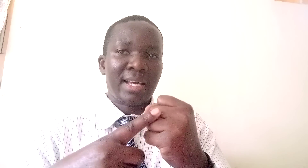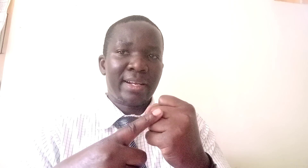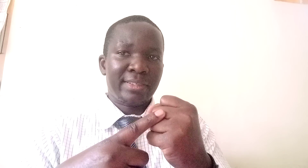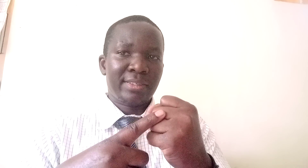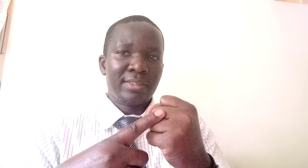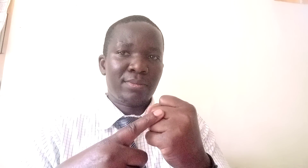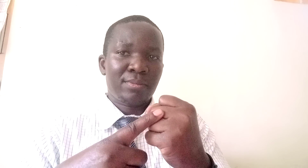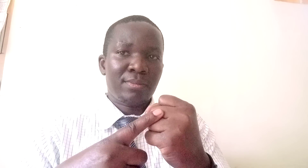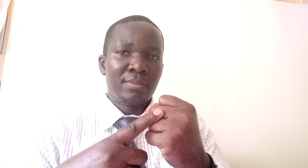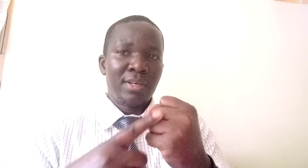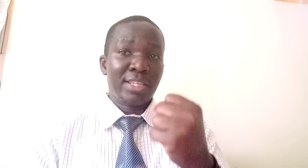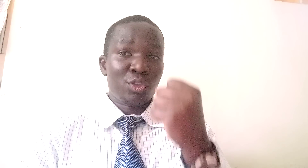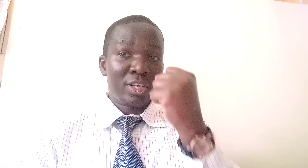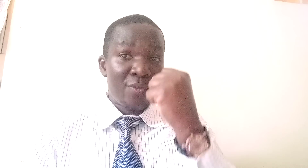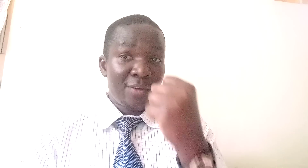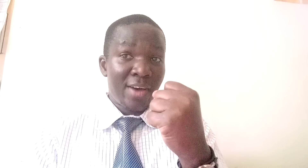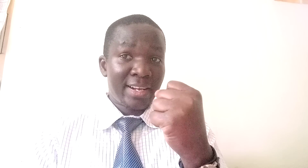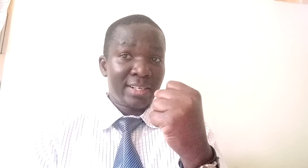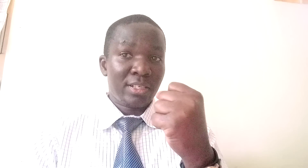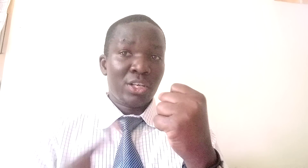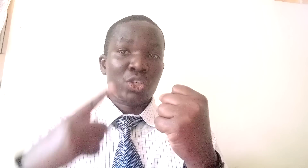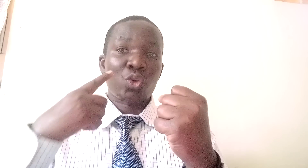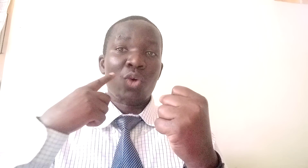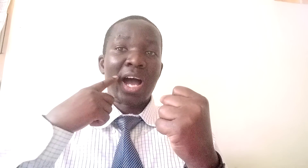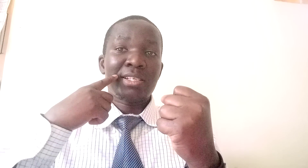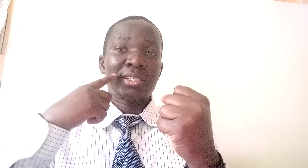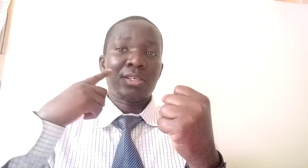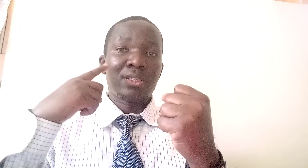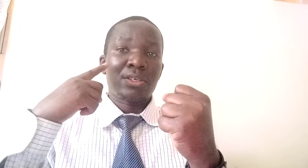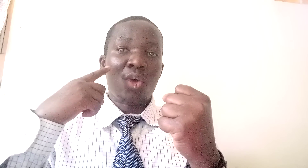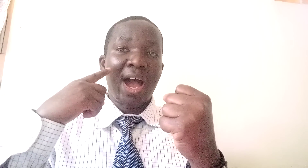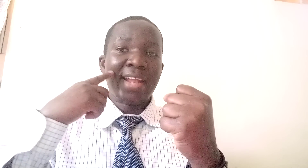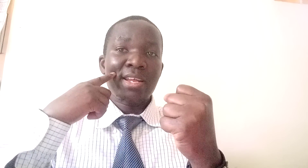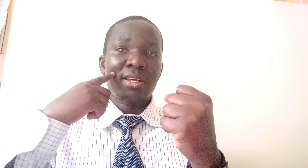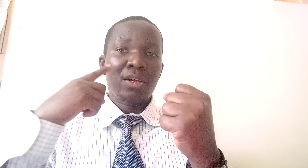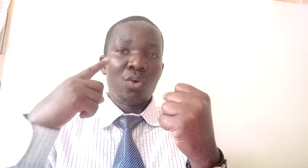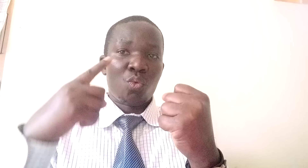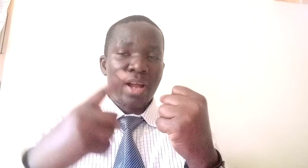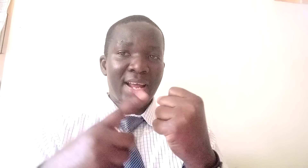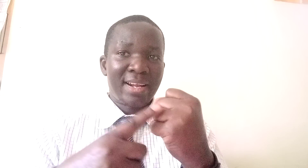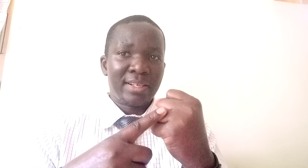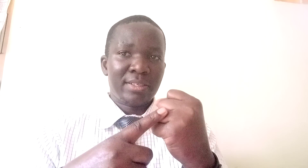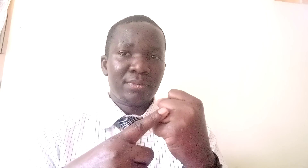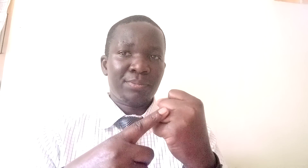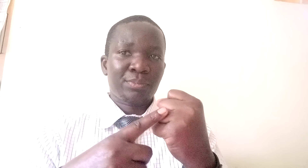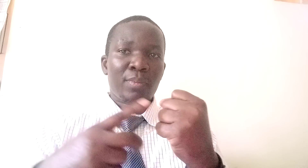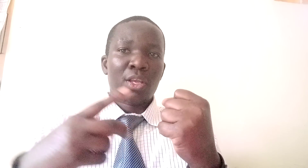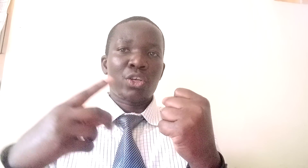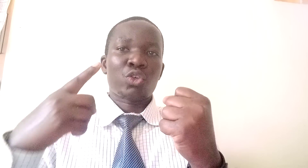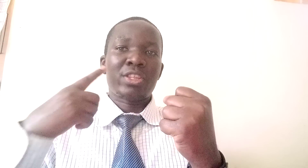600. This is already 500. So you add 100. So this